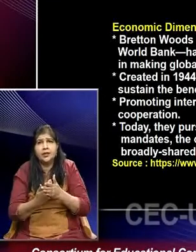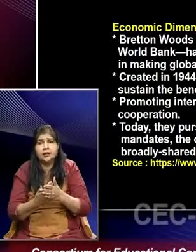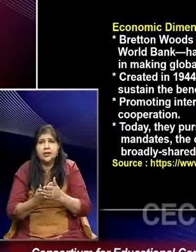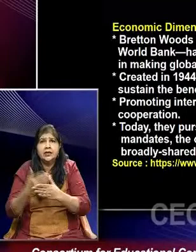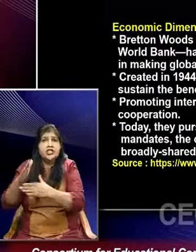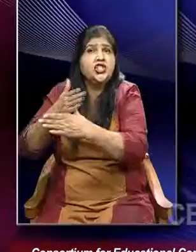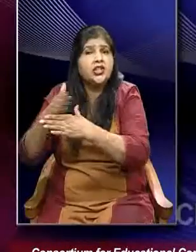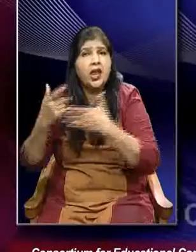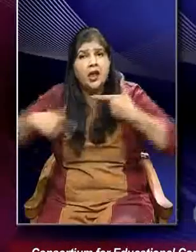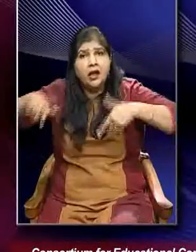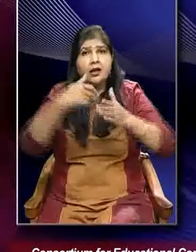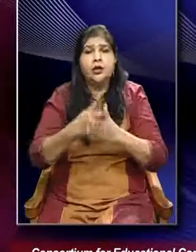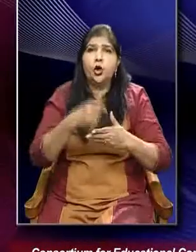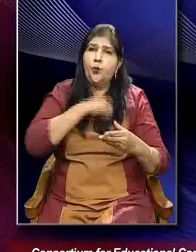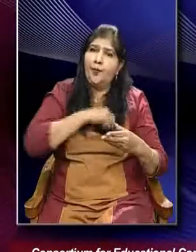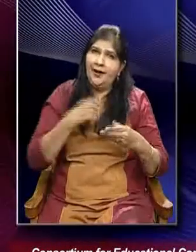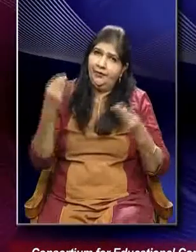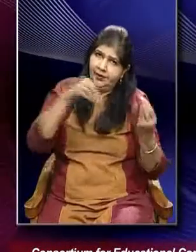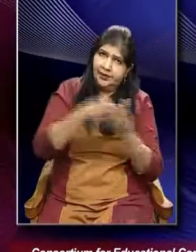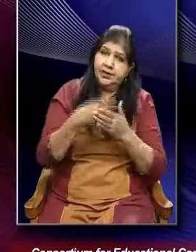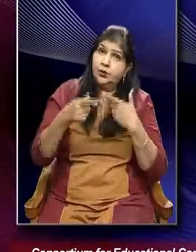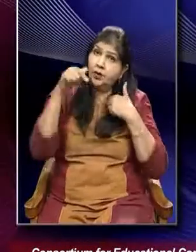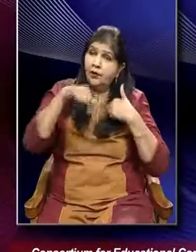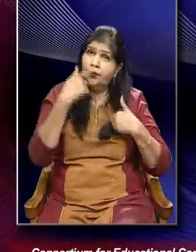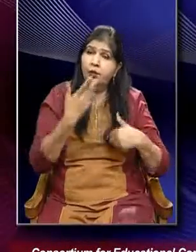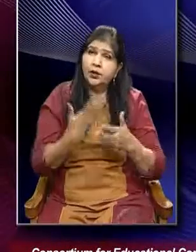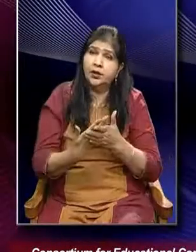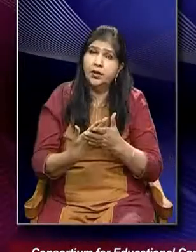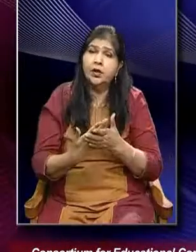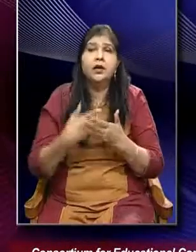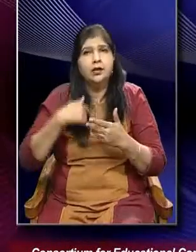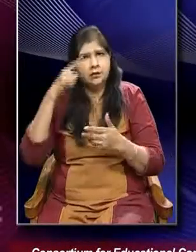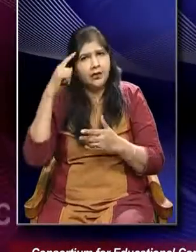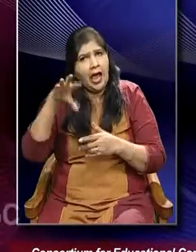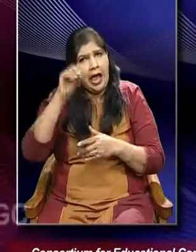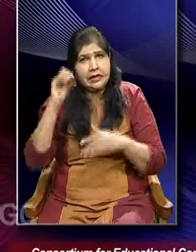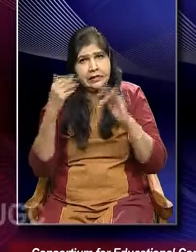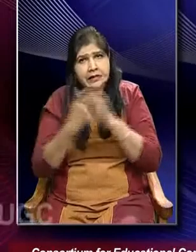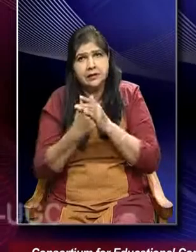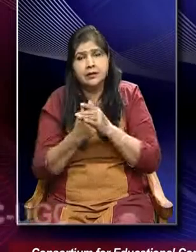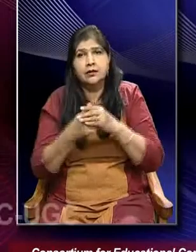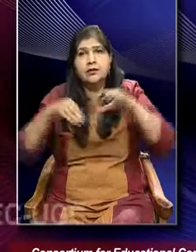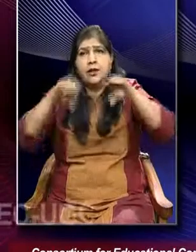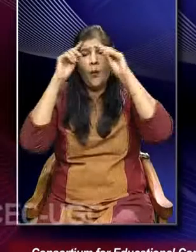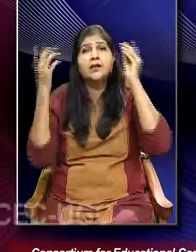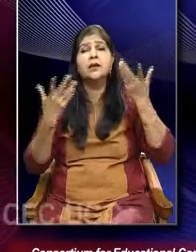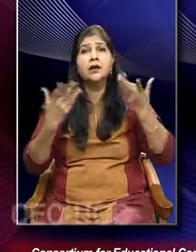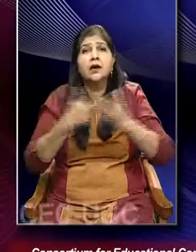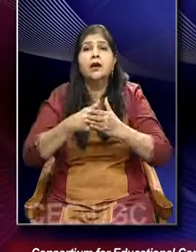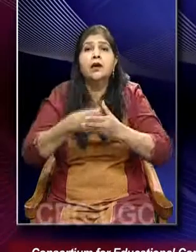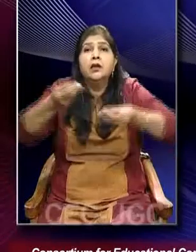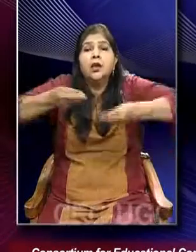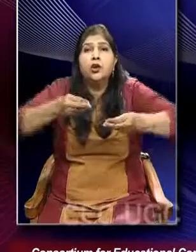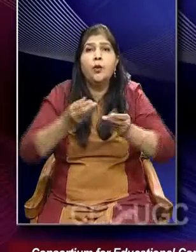shared prosperity. So therefore, as we understand the economic dimension